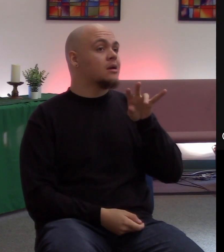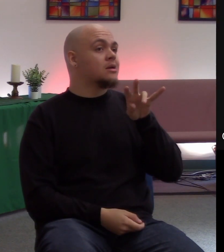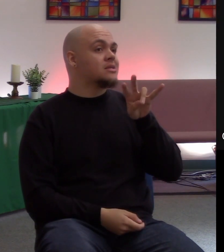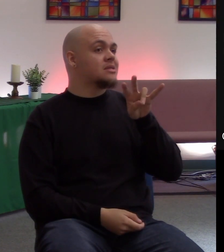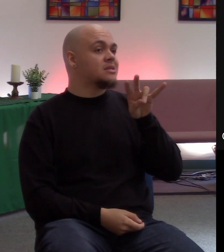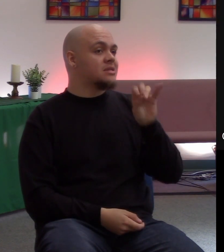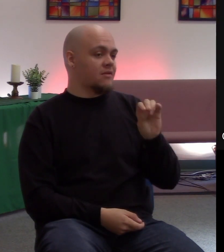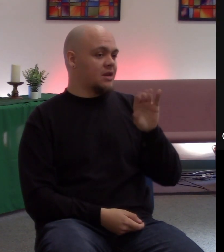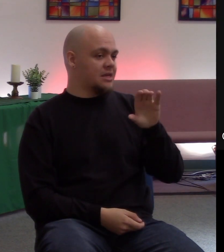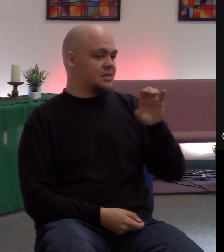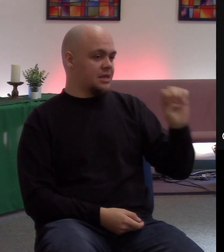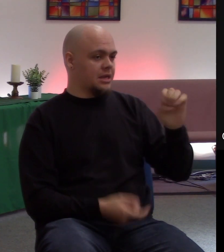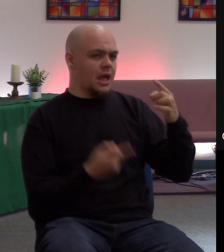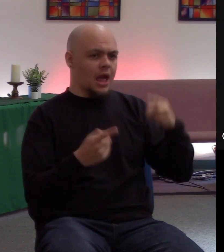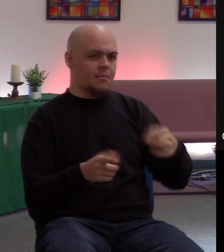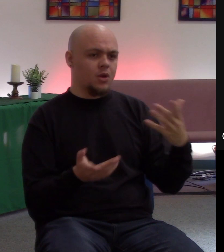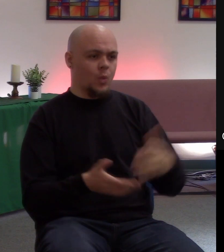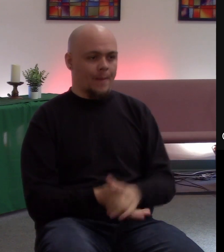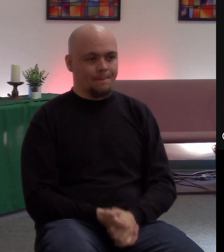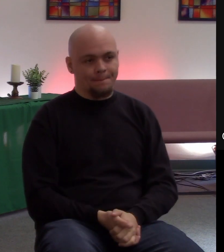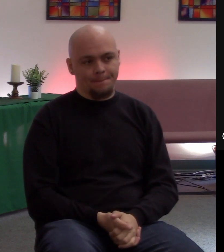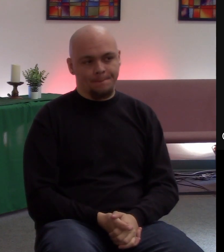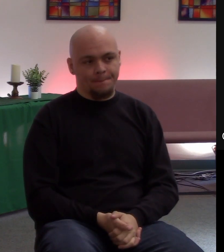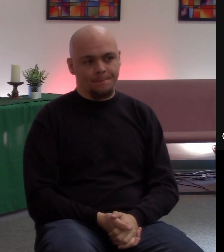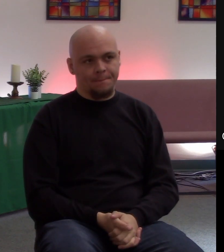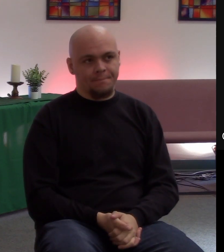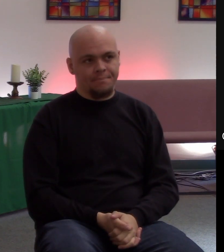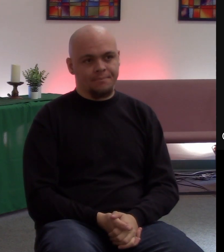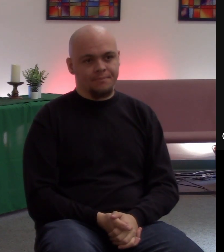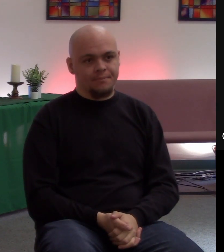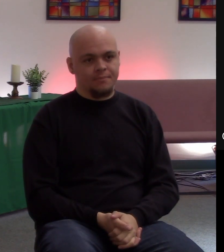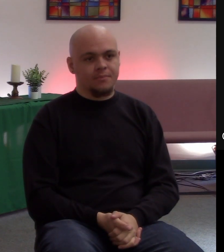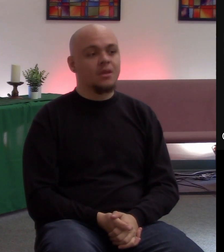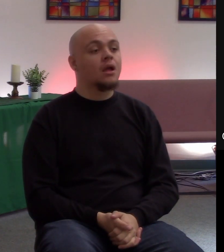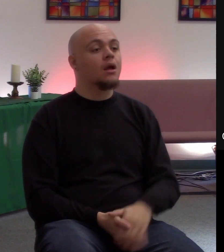Here's an interesting question. What happened in 70 CE?